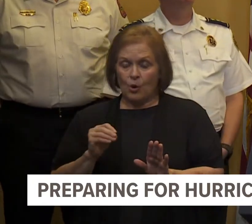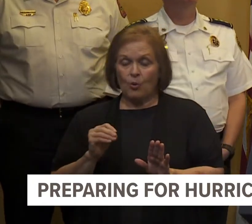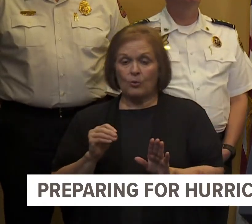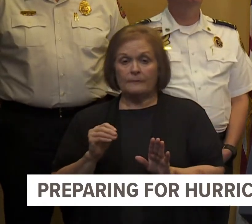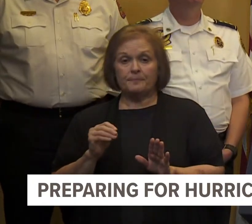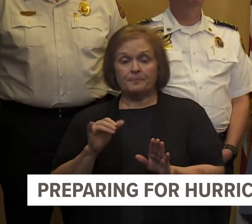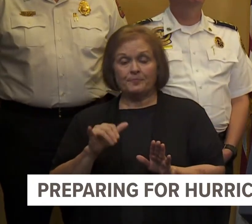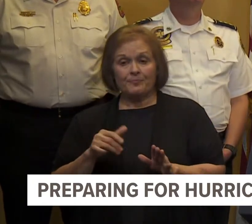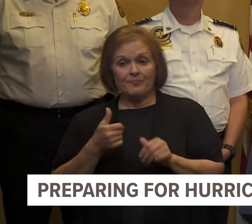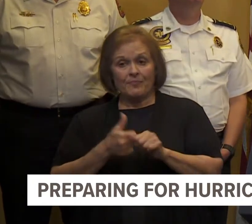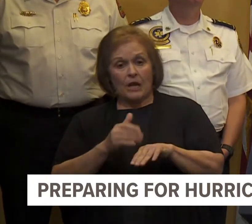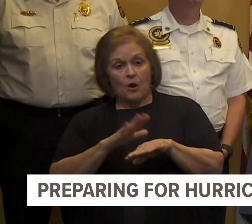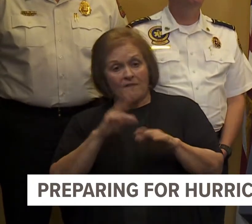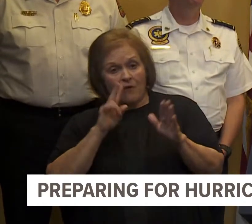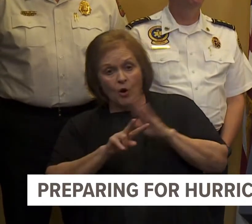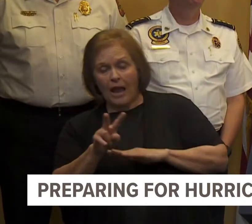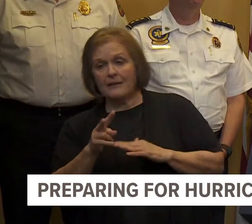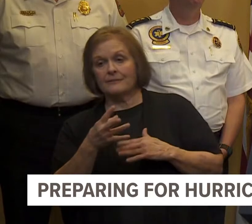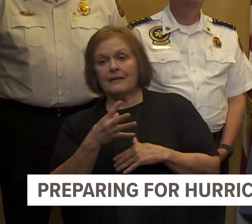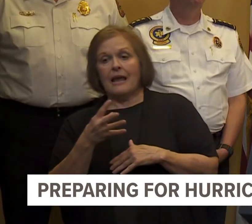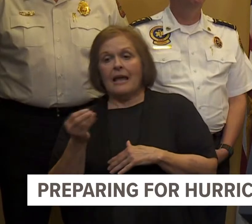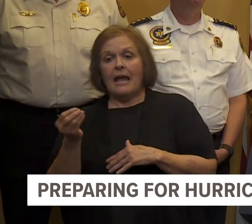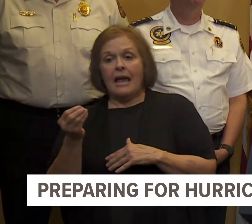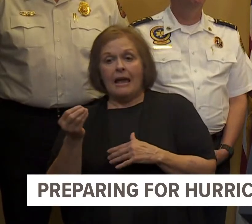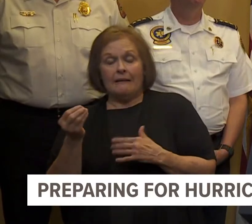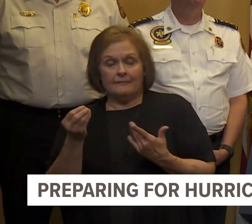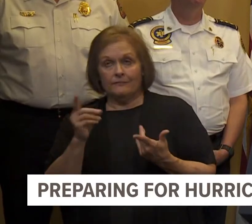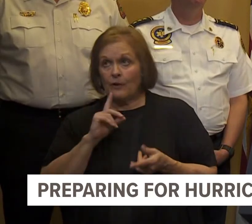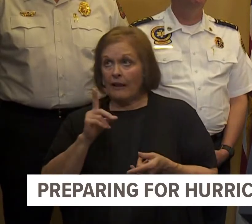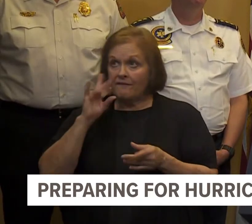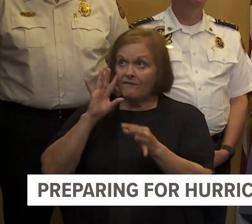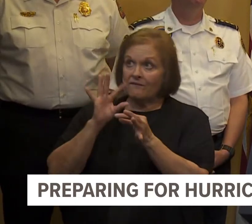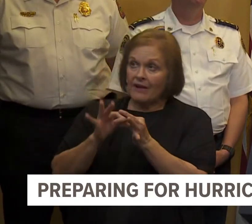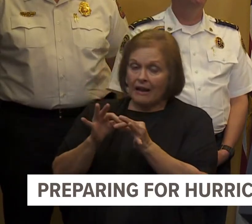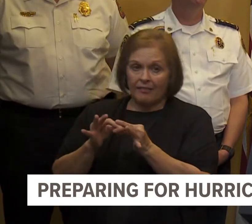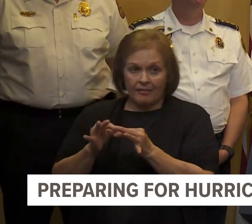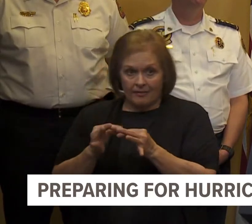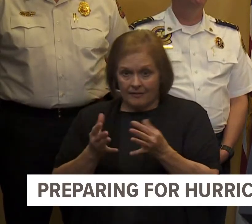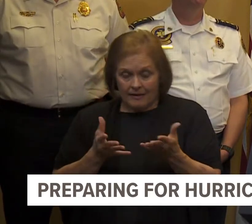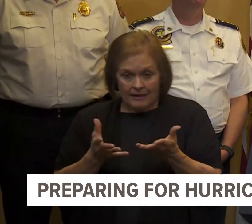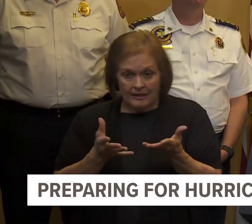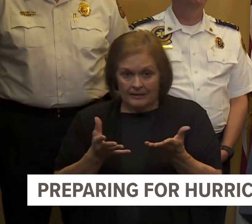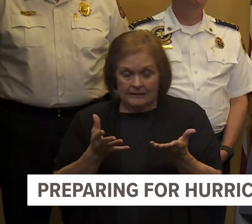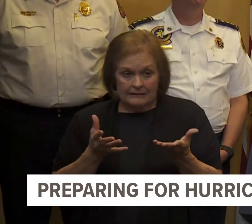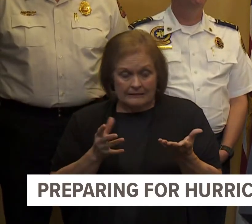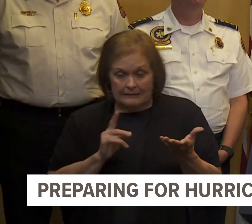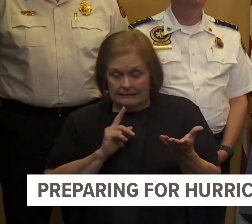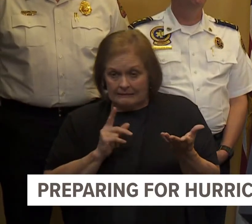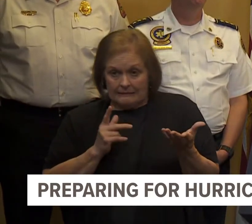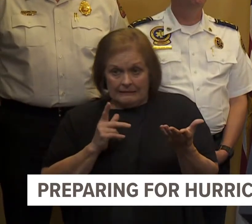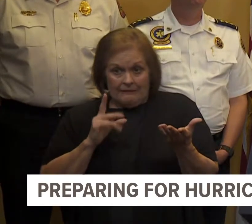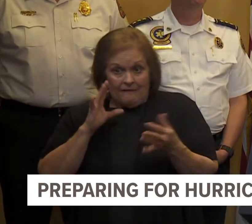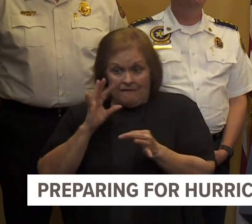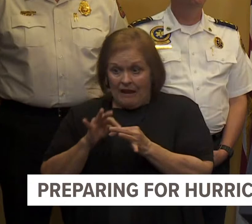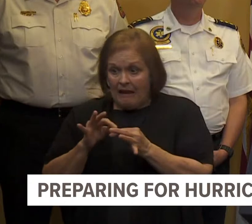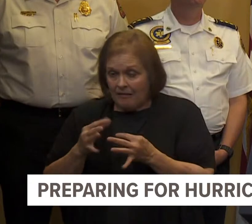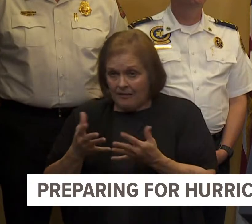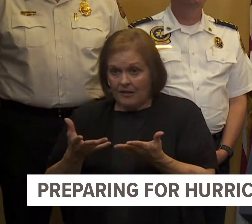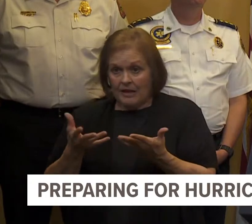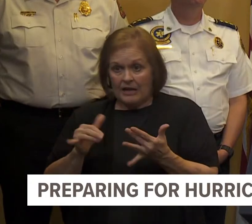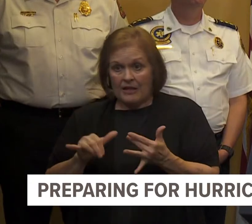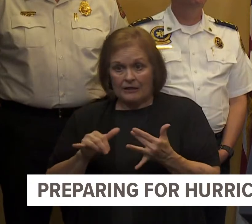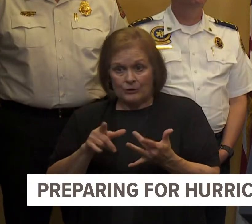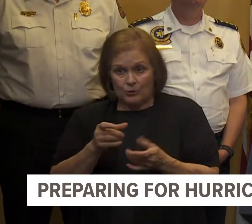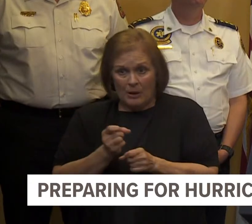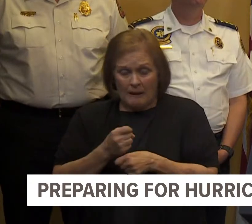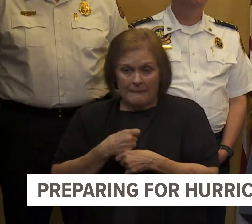on the forecast and on a little bit of faith. unfortunately, faith that this is actually,